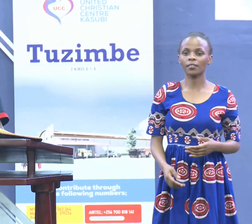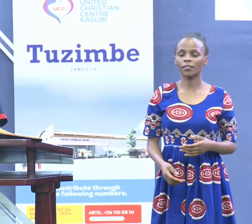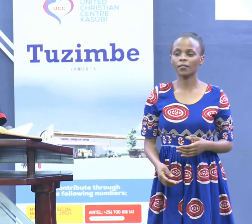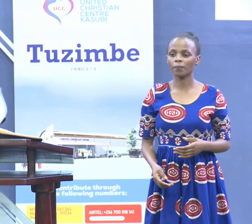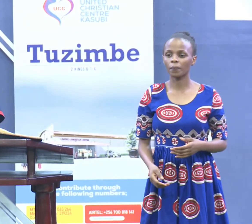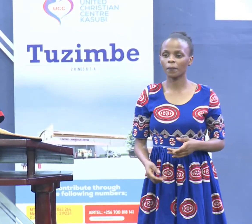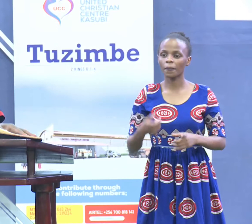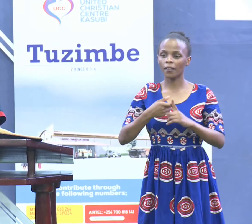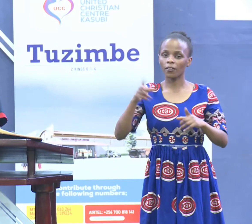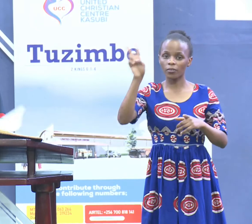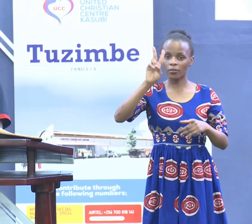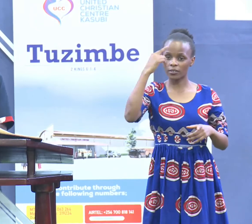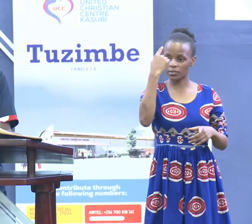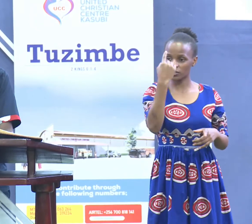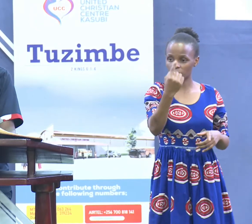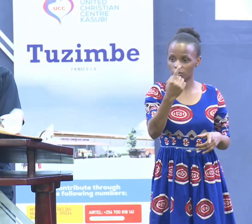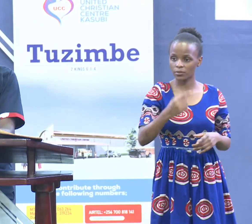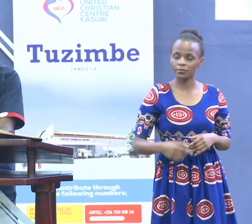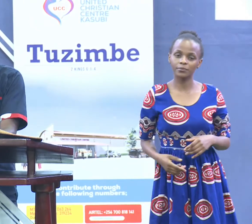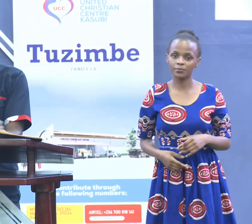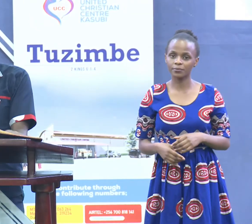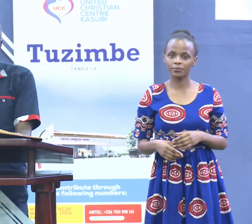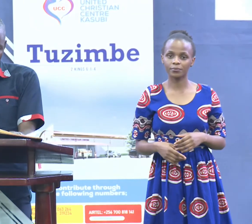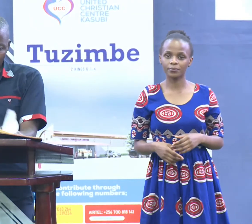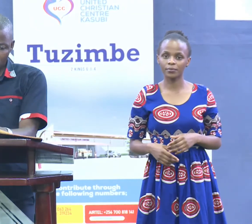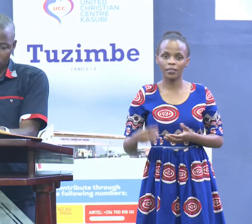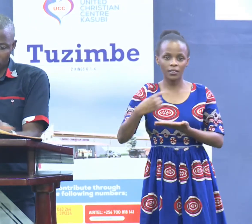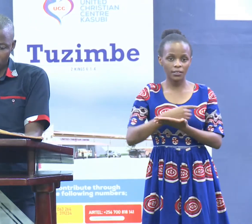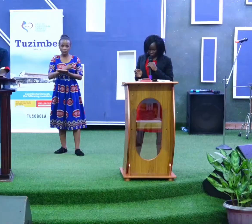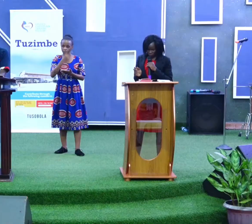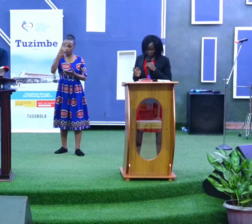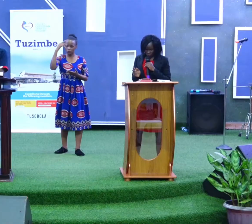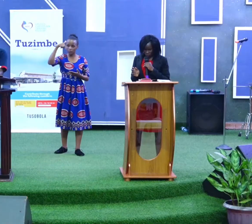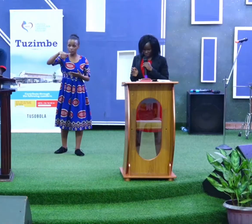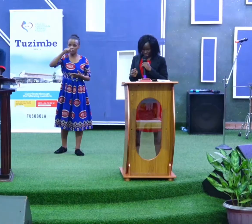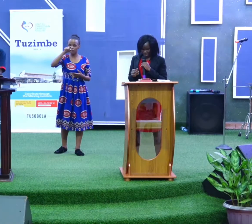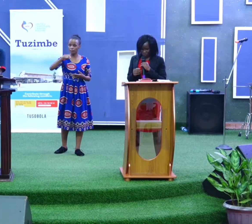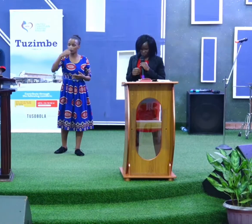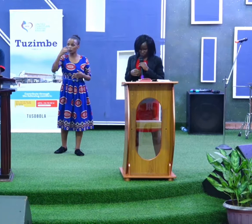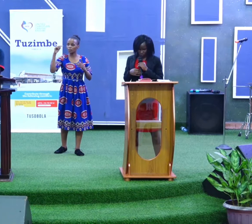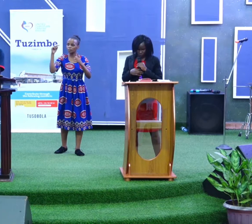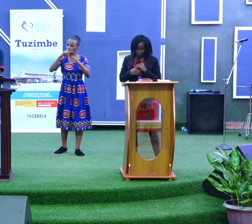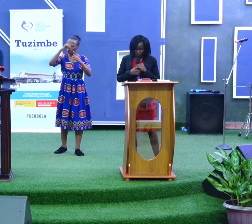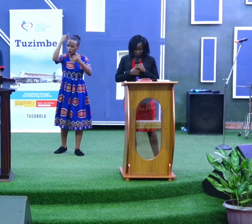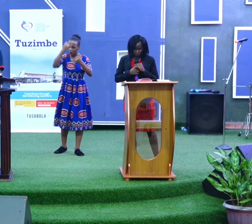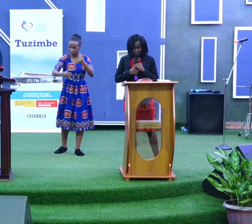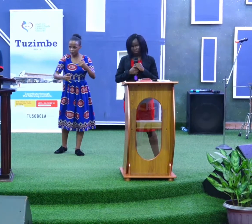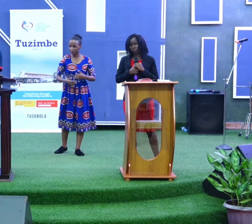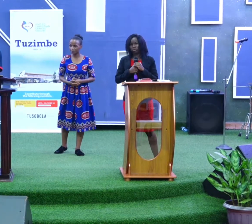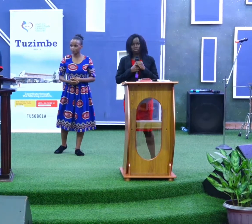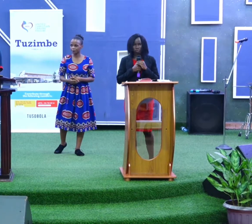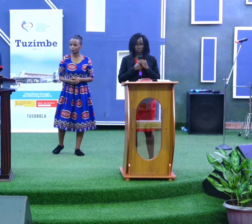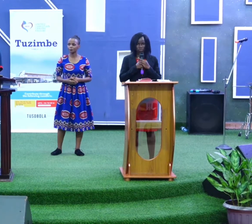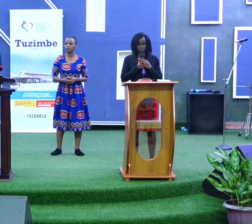lunyiriri olusooka esuula yonna eyo. Genesis 27 from verse 1 to the end, the whole chapter.